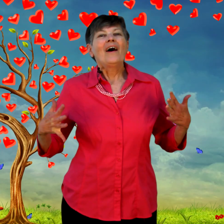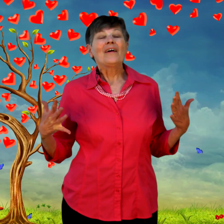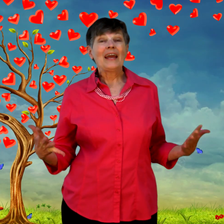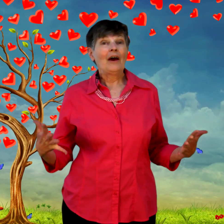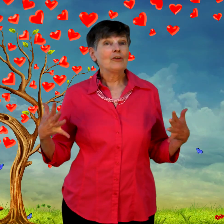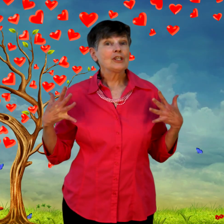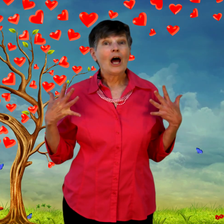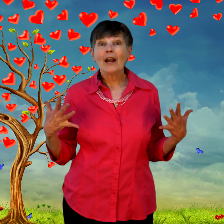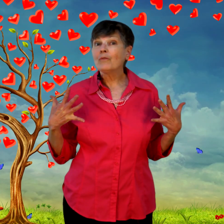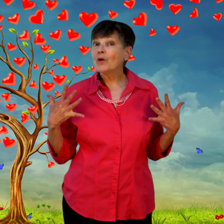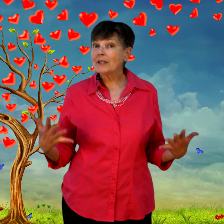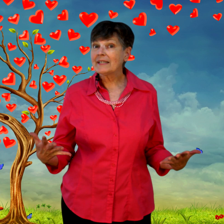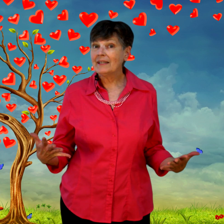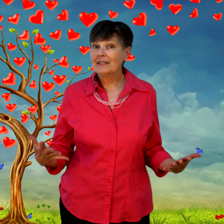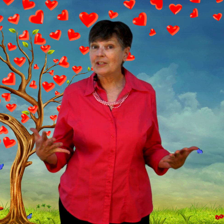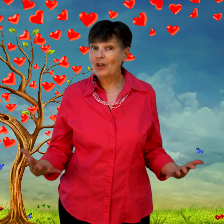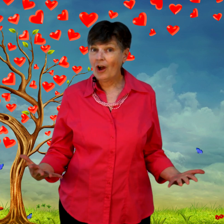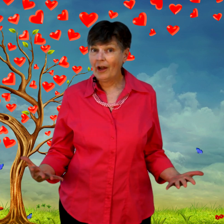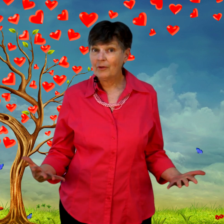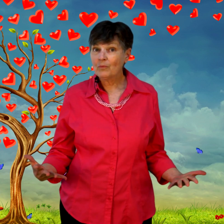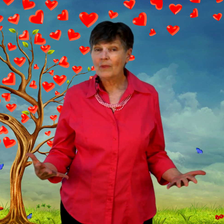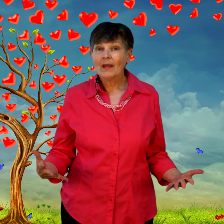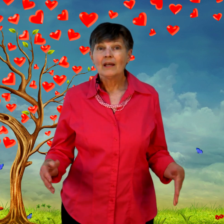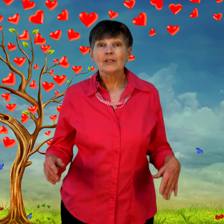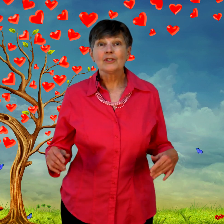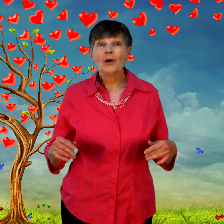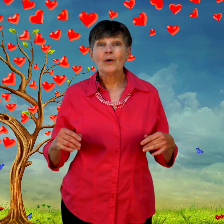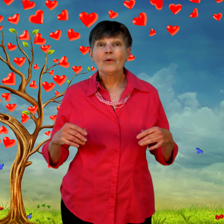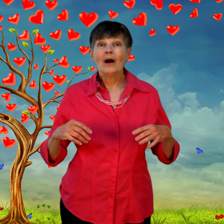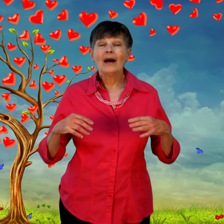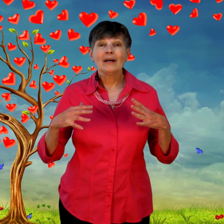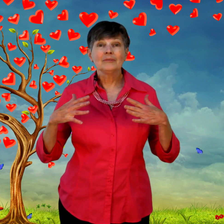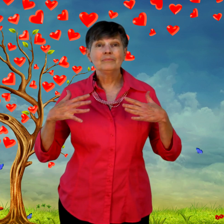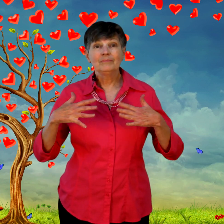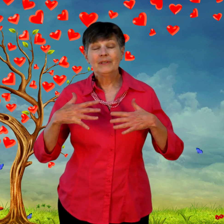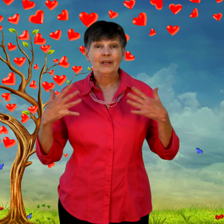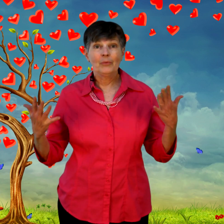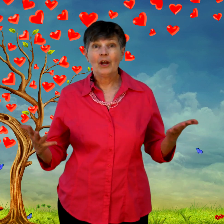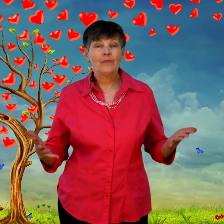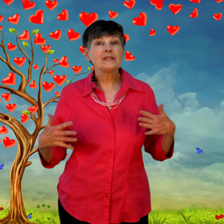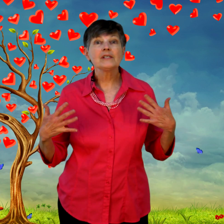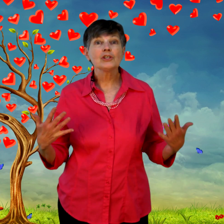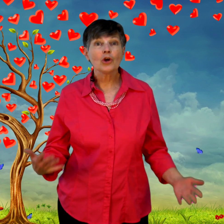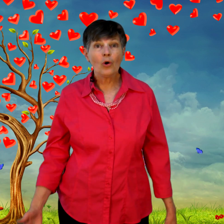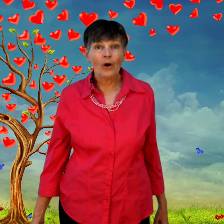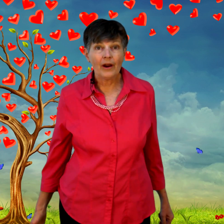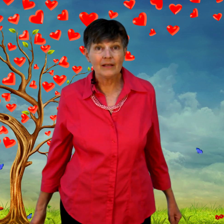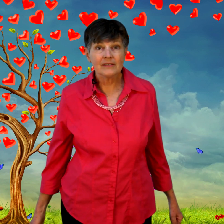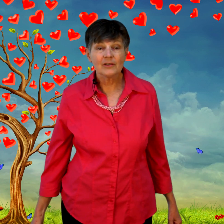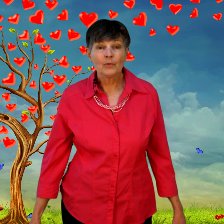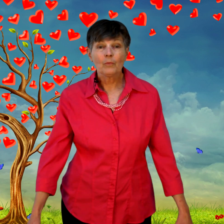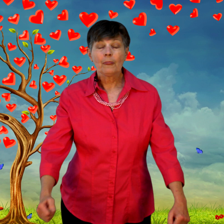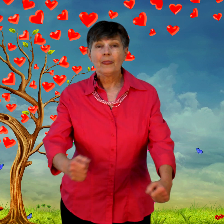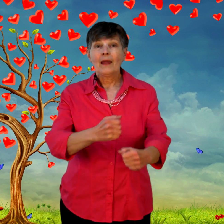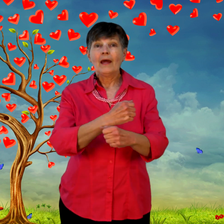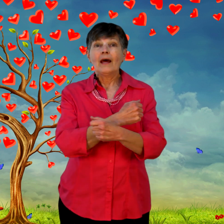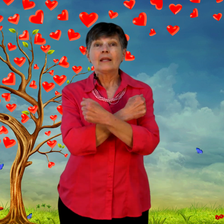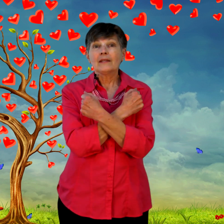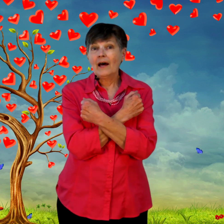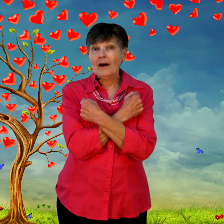Okay, now there's a lot of words in this song. So here we go. This is the chorus.